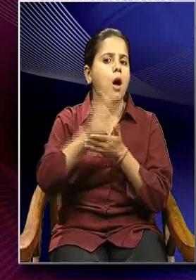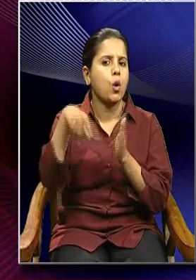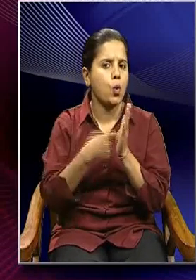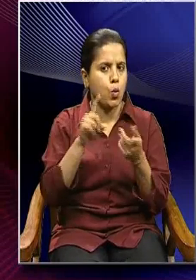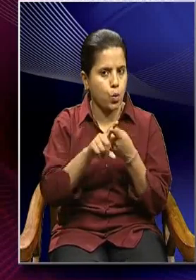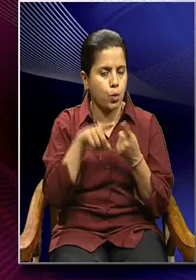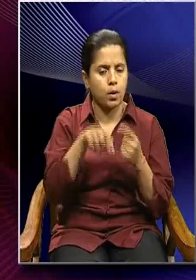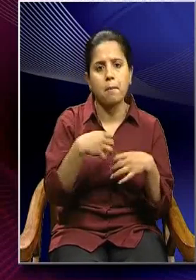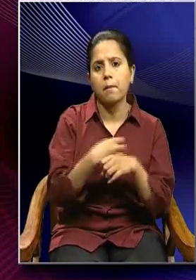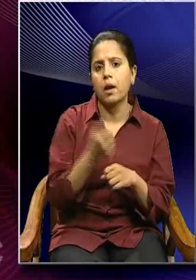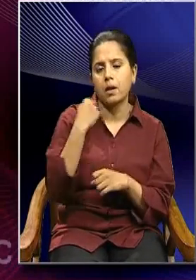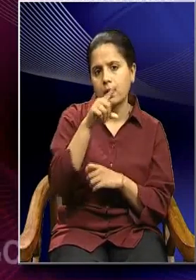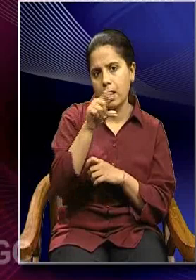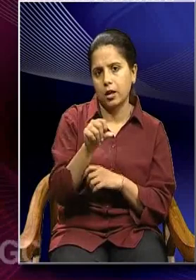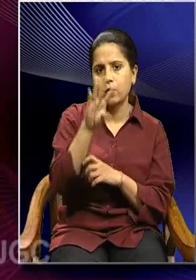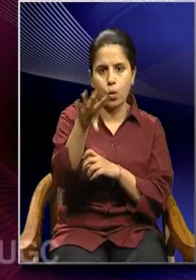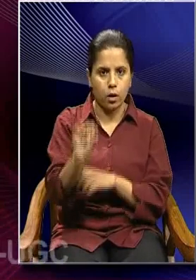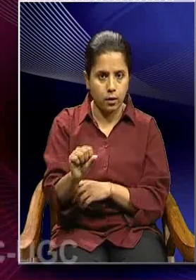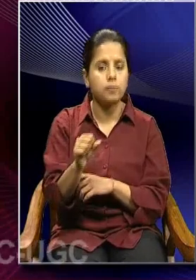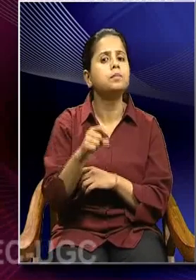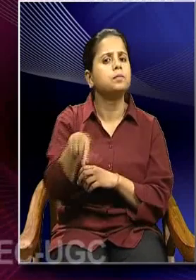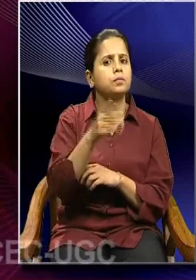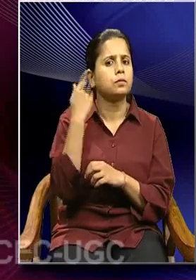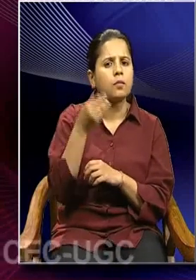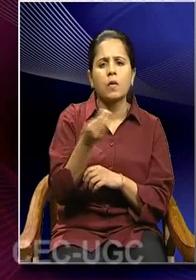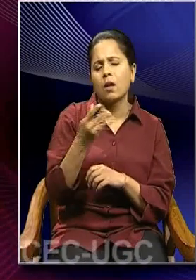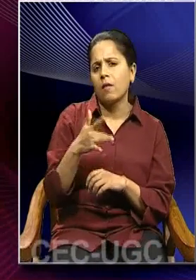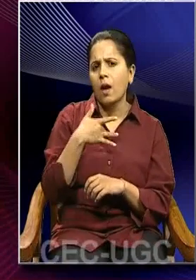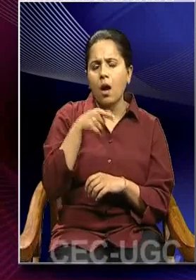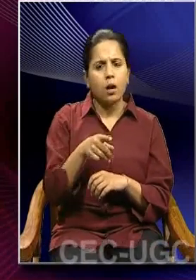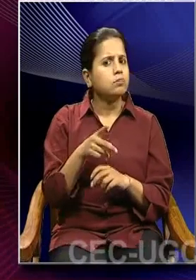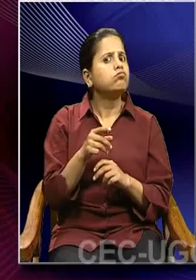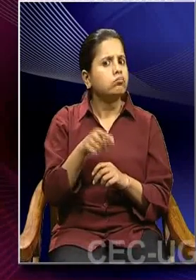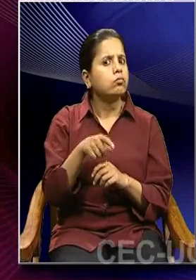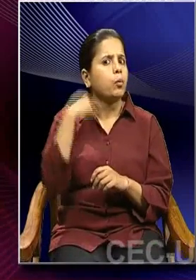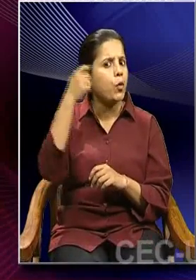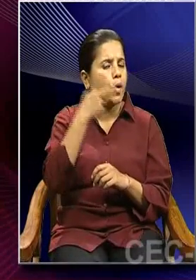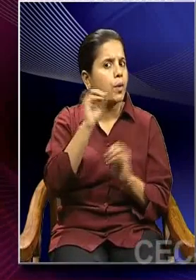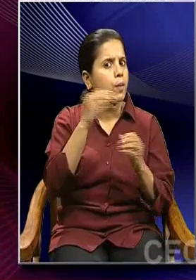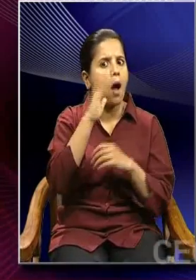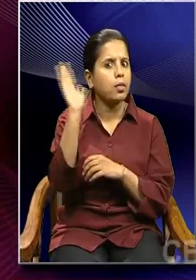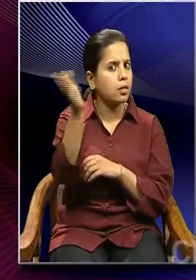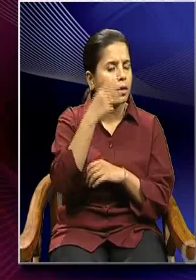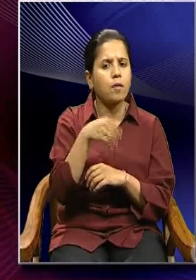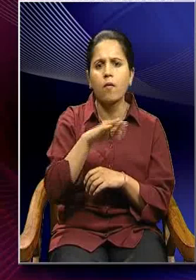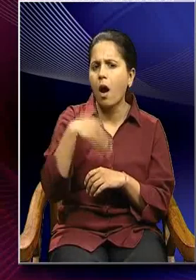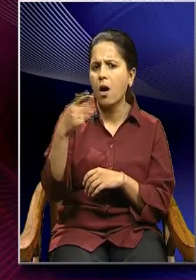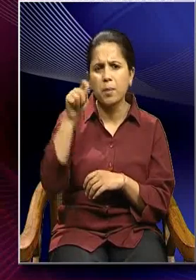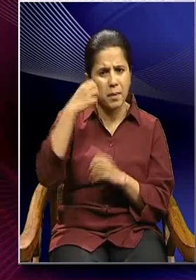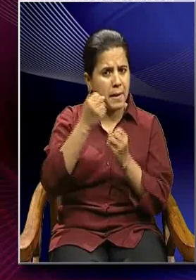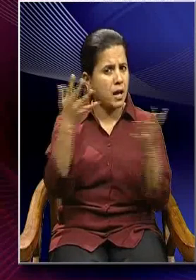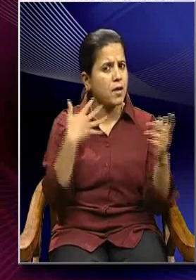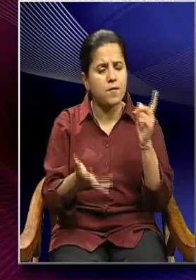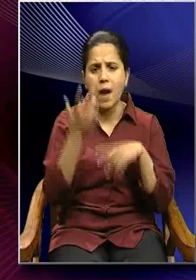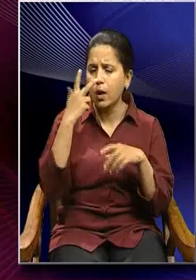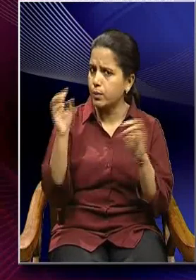was made in 1949, so which was some kind of a rare film on partition, because after that we don't find many films on